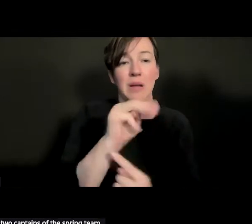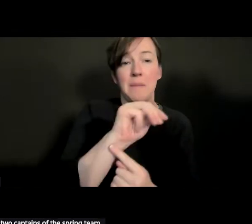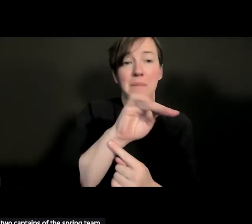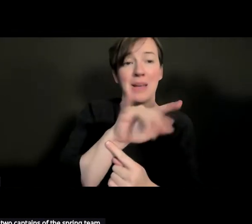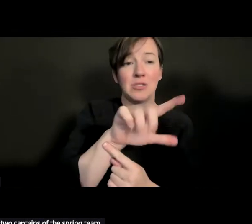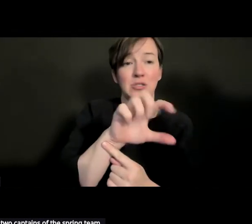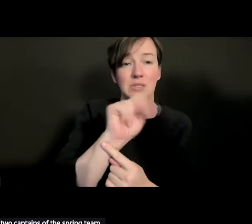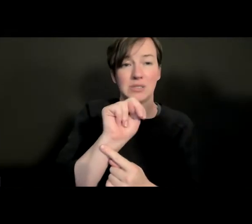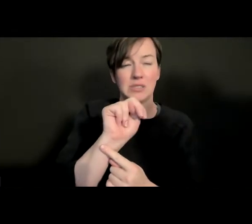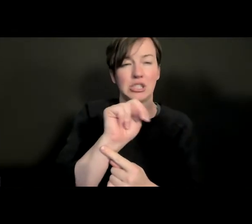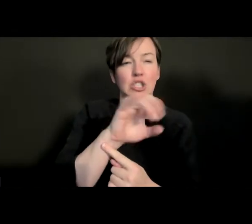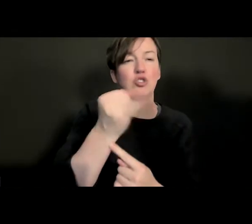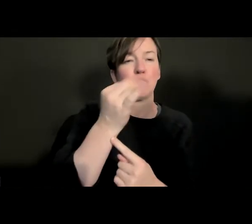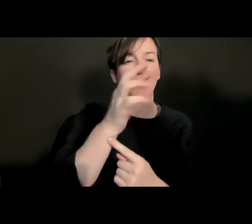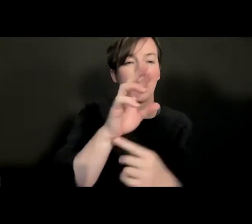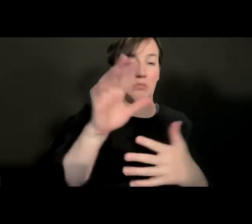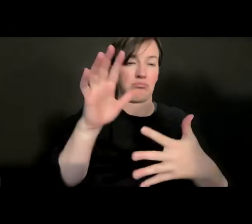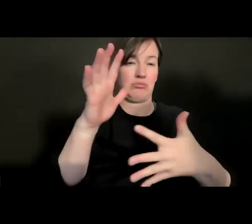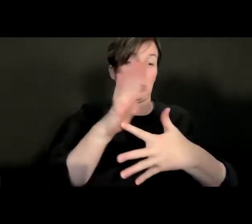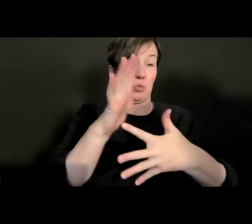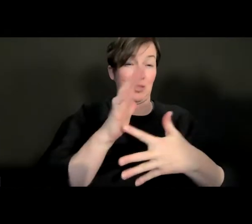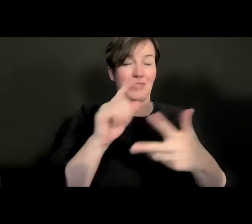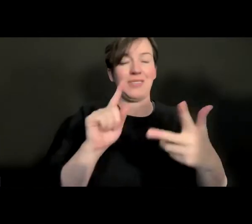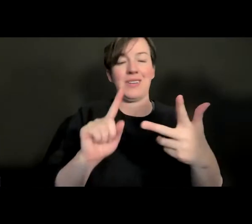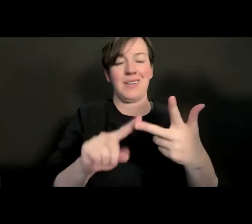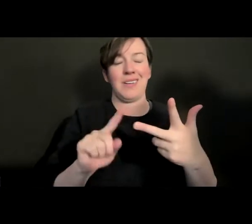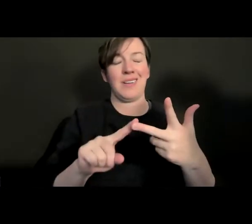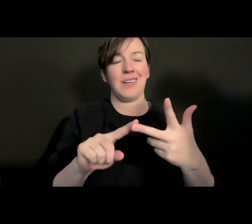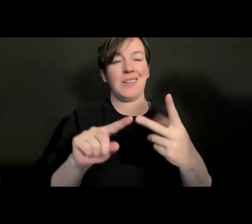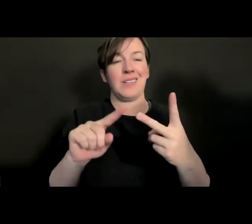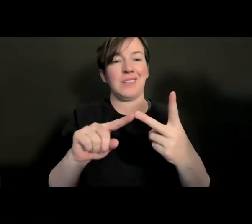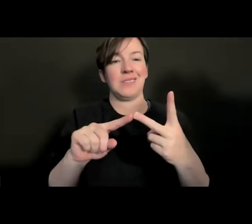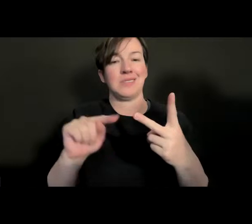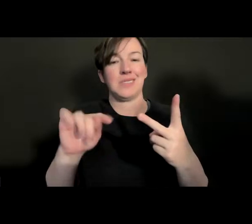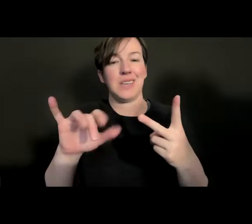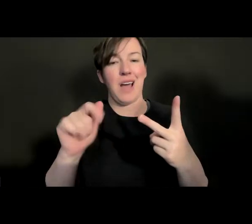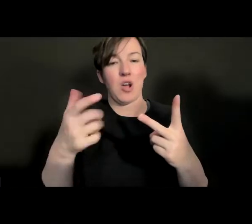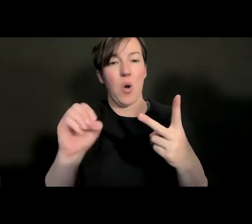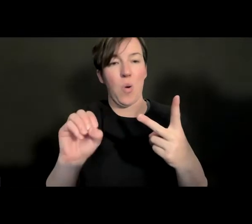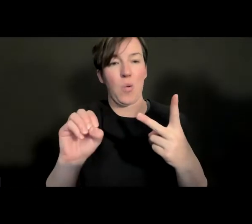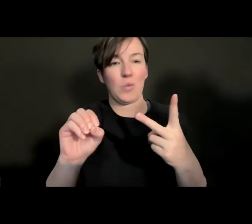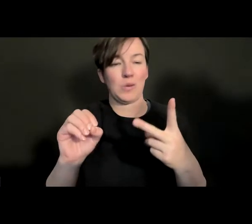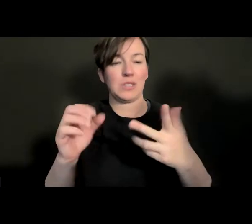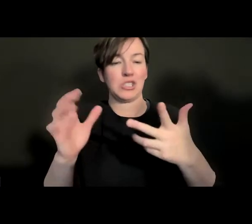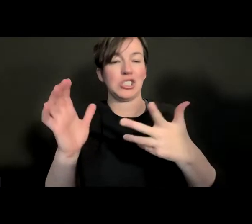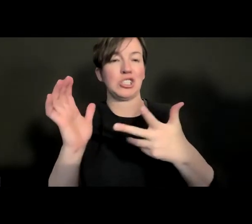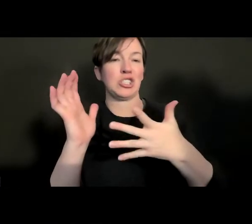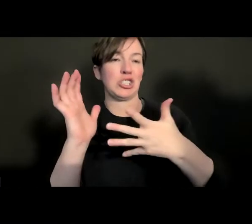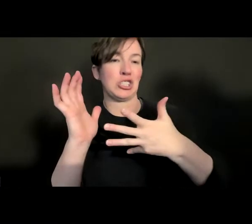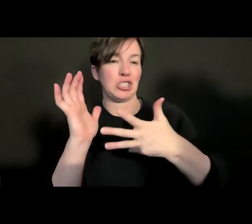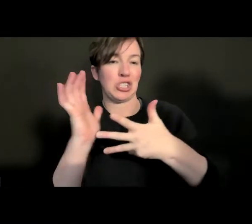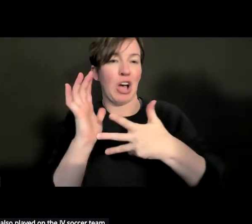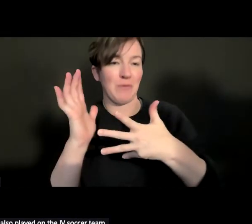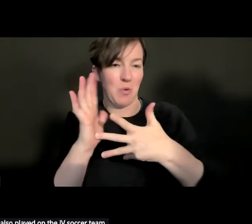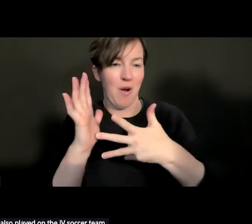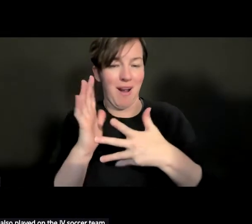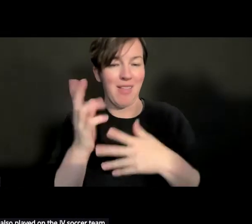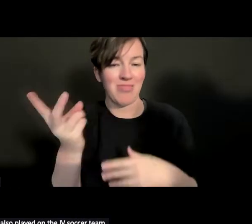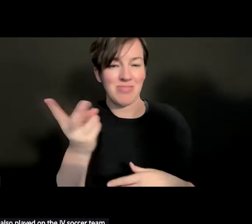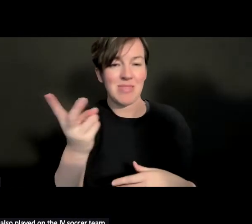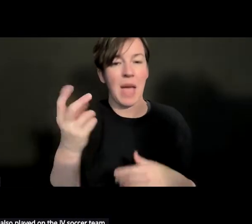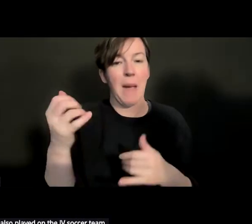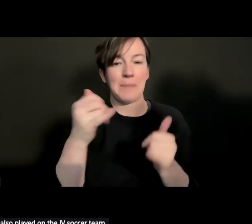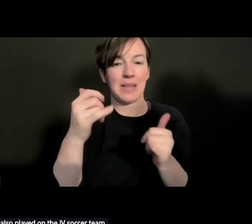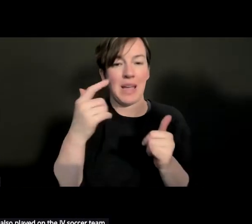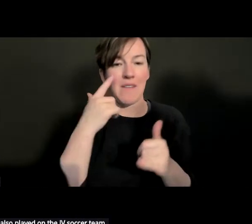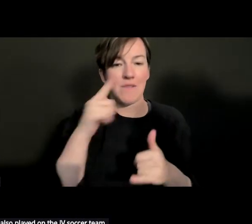a junior and Tiago is a sophomore. They also played on the JV soccer team this year for San Mateo High School. Milton is in